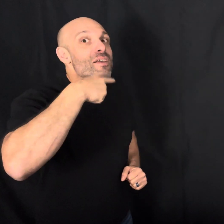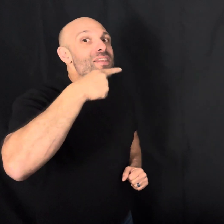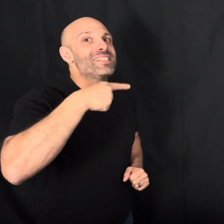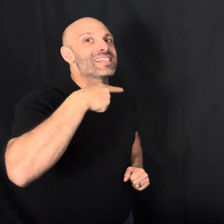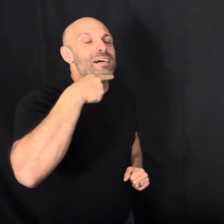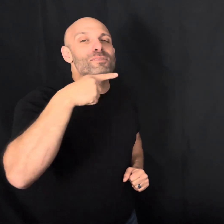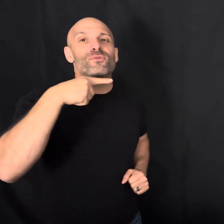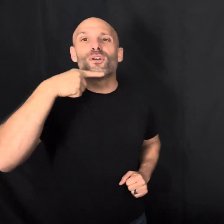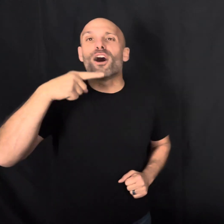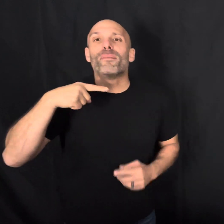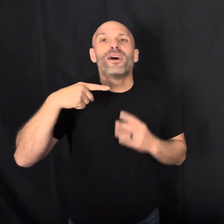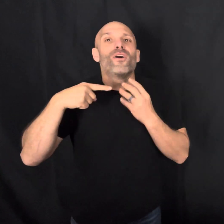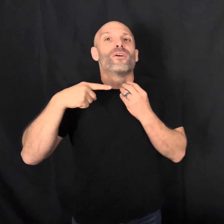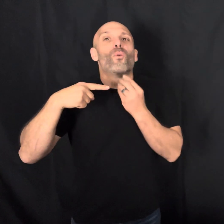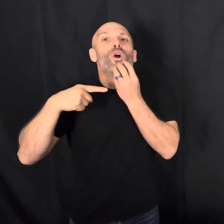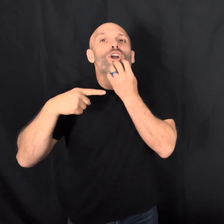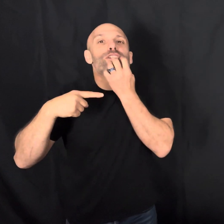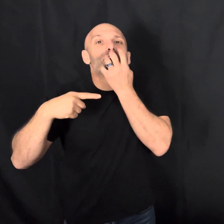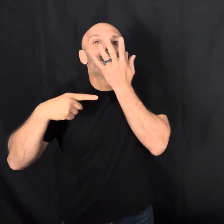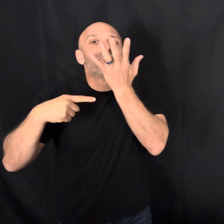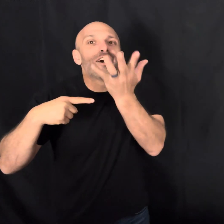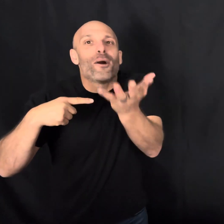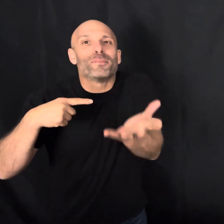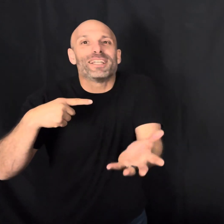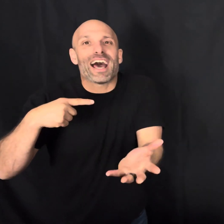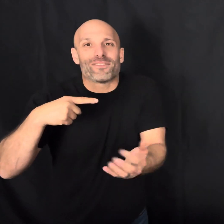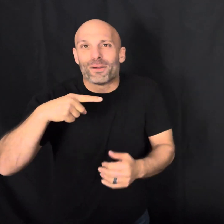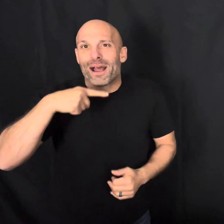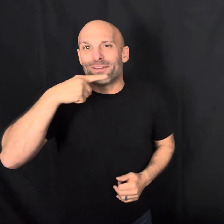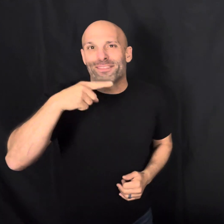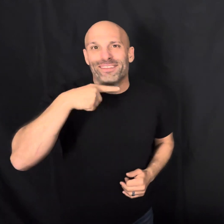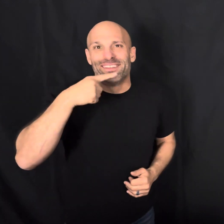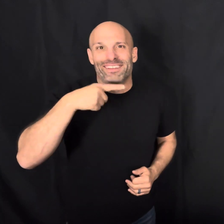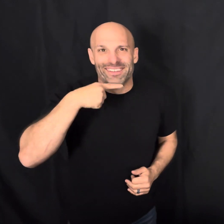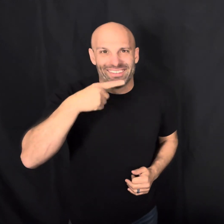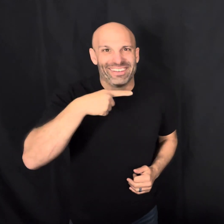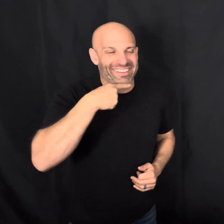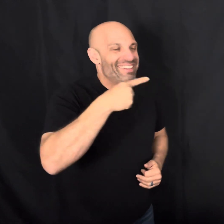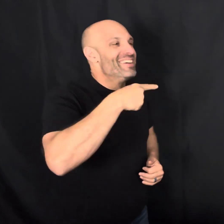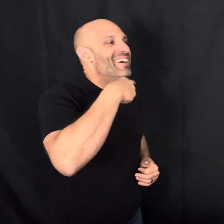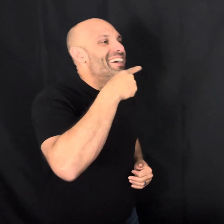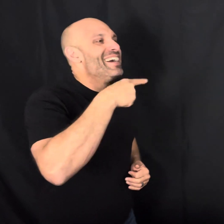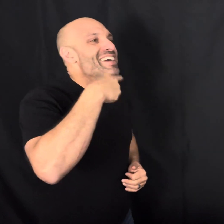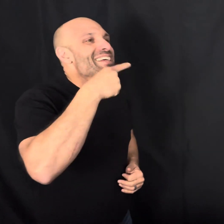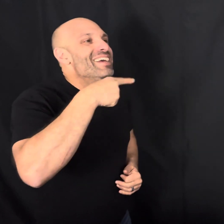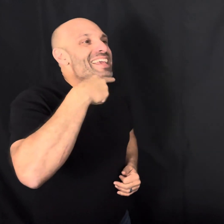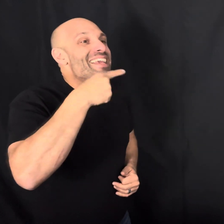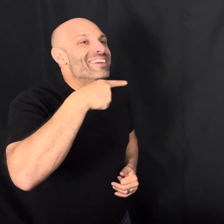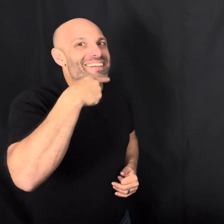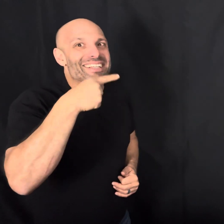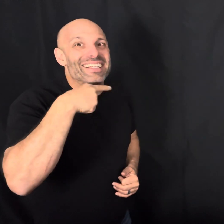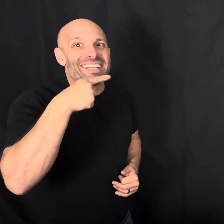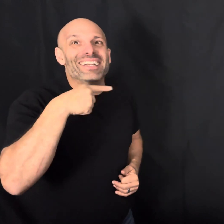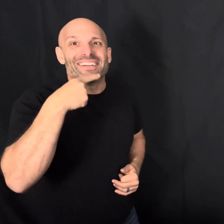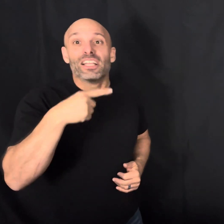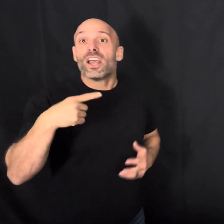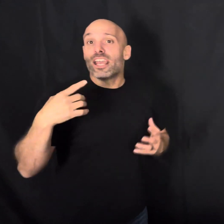This comes from words tumbling out of our mouth. All right? Hearing. It